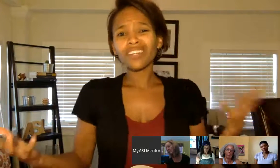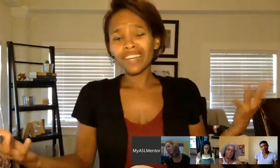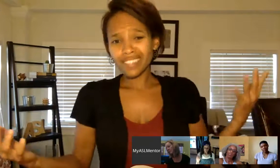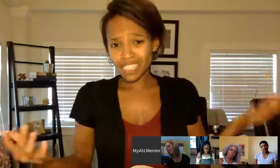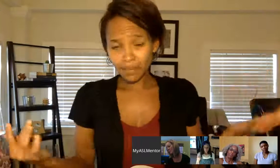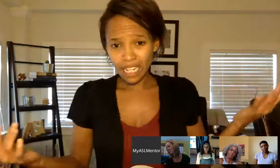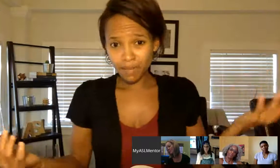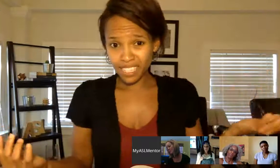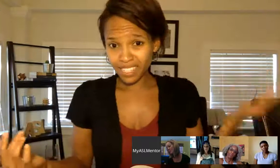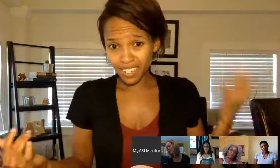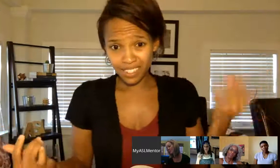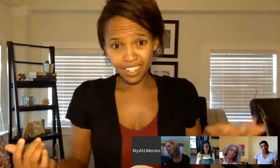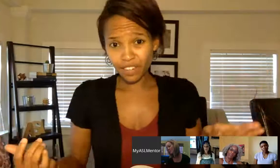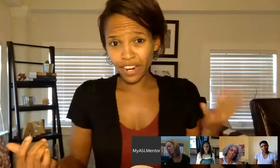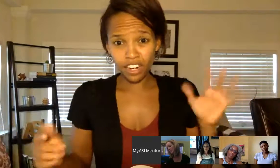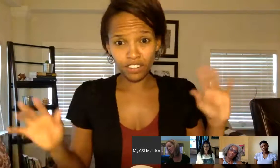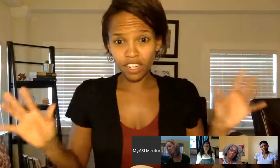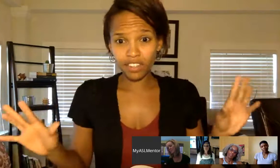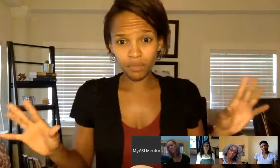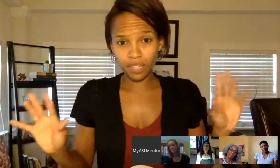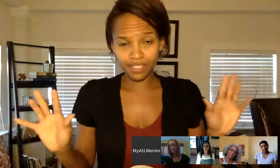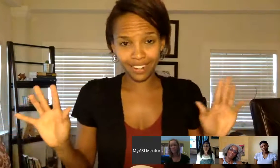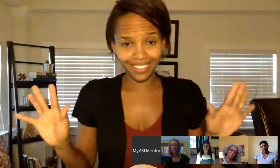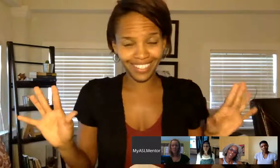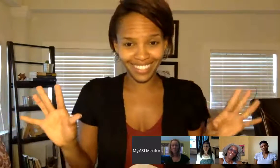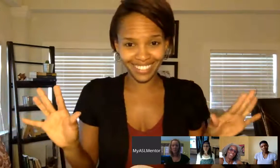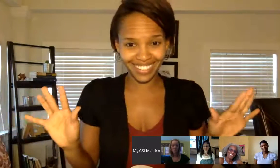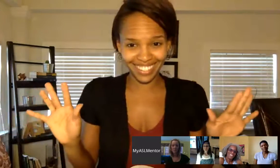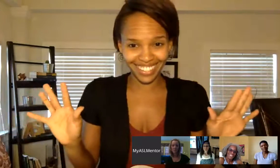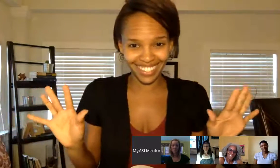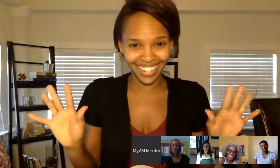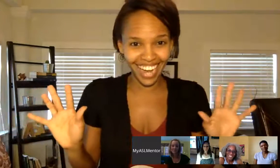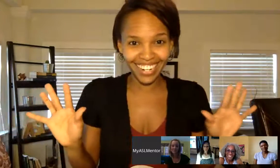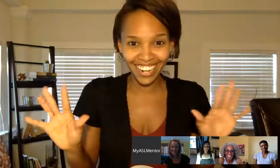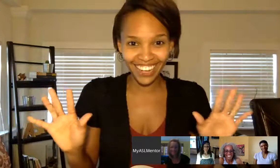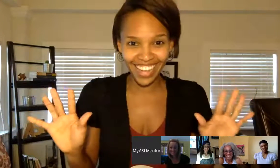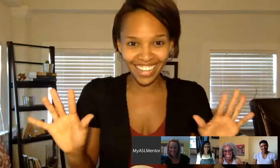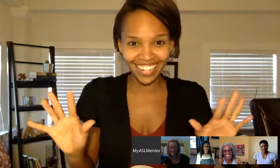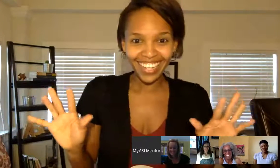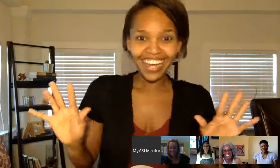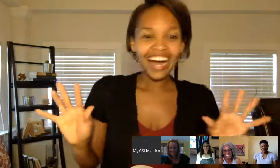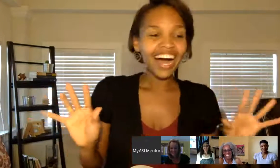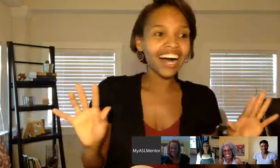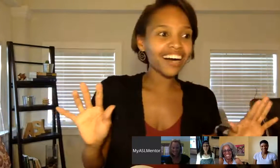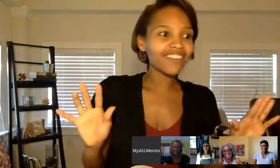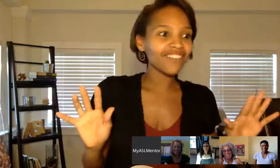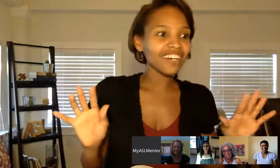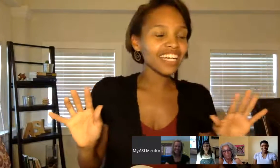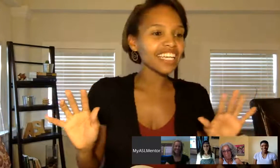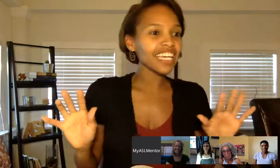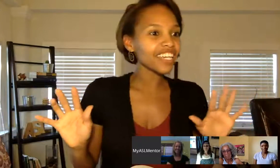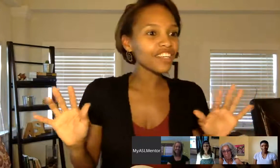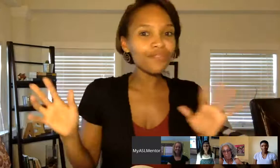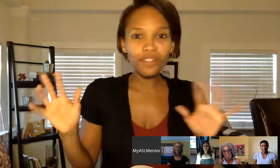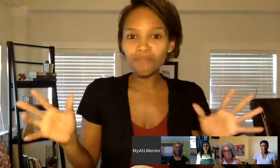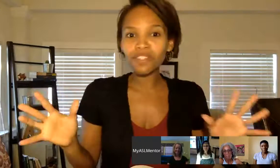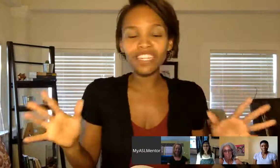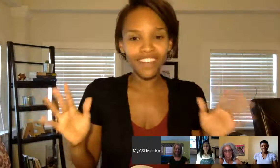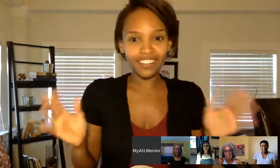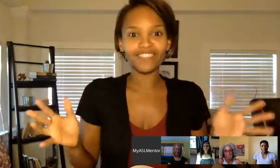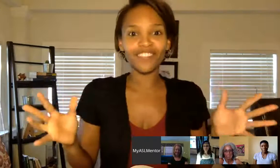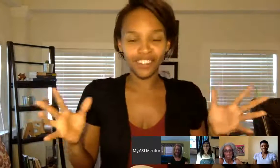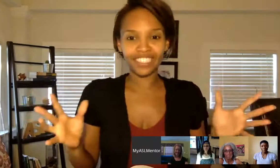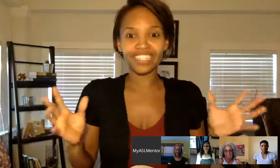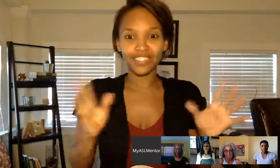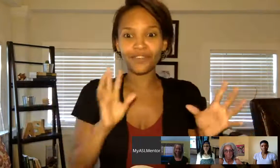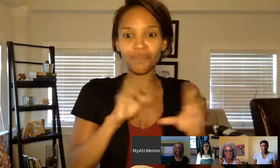I realize that sometimes these sentences that I write are not the best sentences. I know that. You wouldn't believe